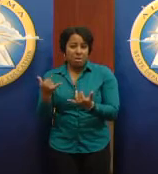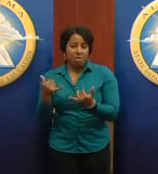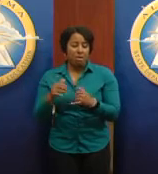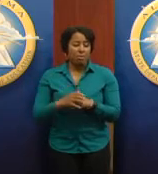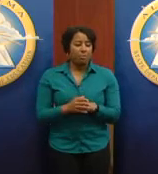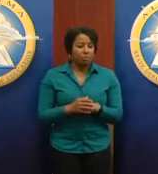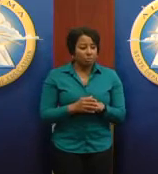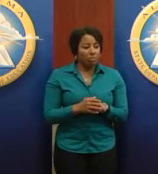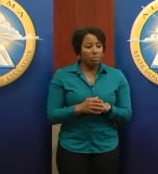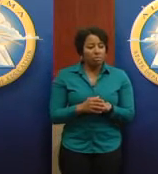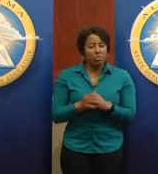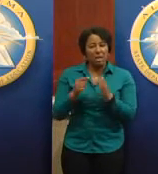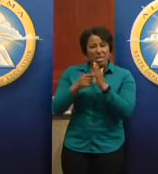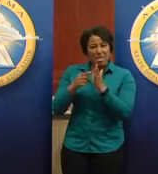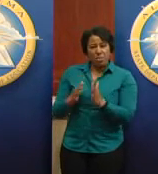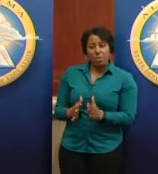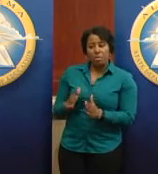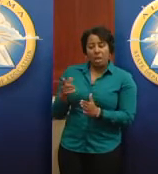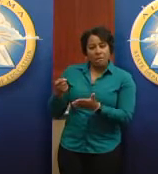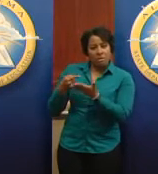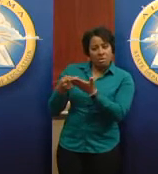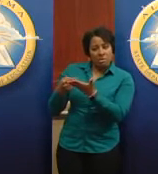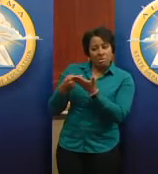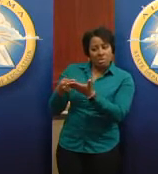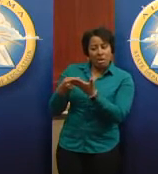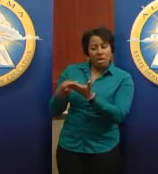spoken to the officials in Georgia. We are certainly following